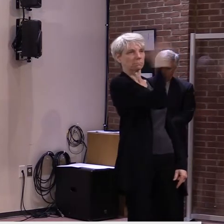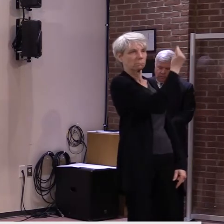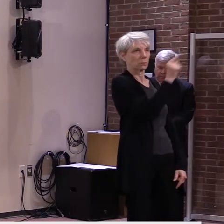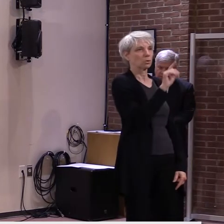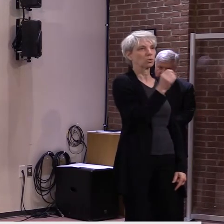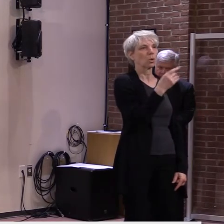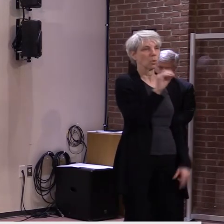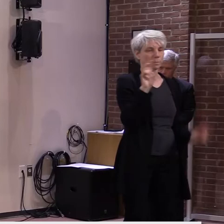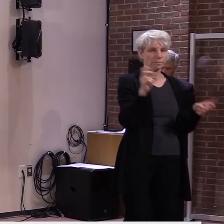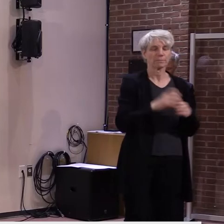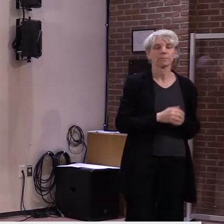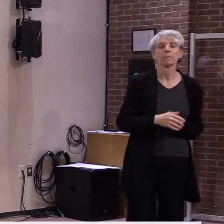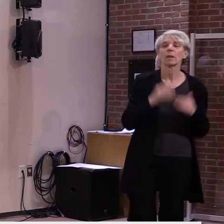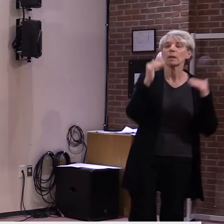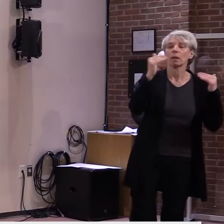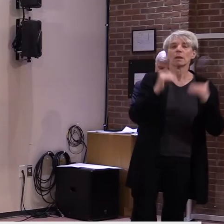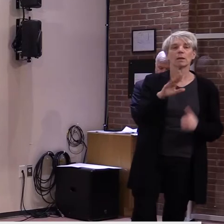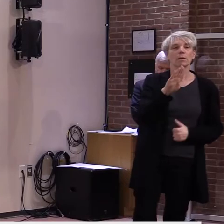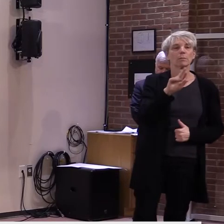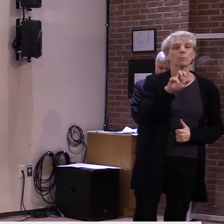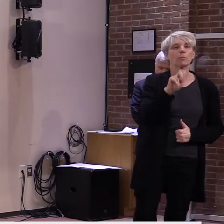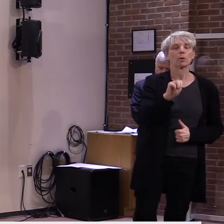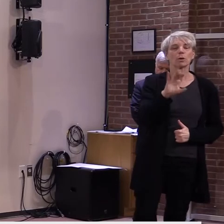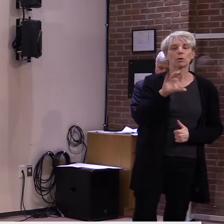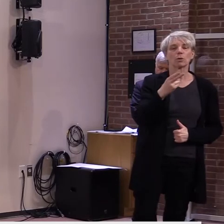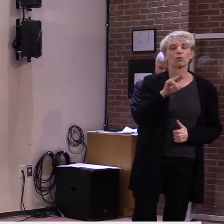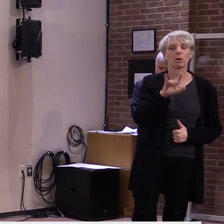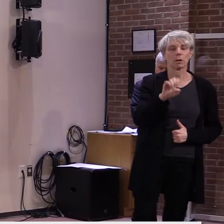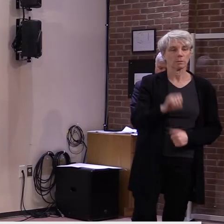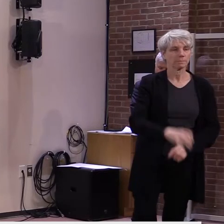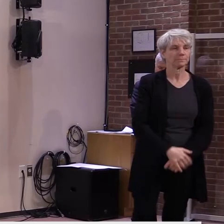Joseph Gresser, the Martin Chronicle.